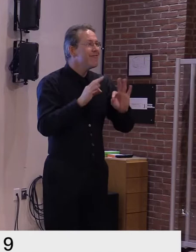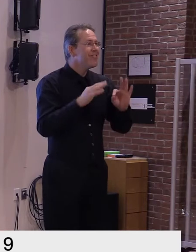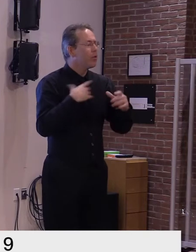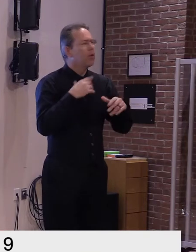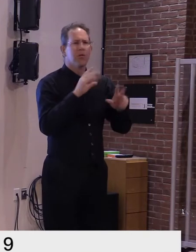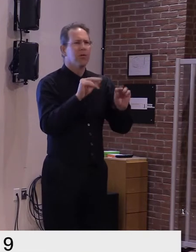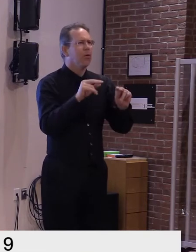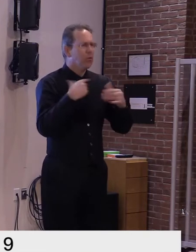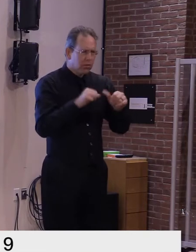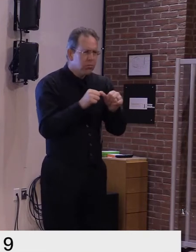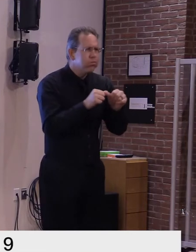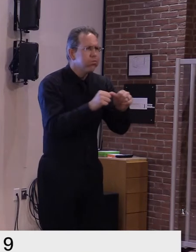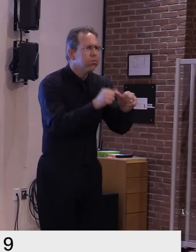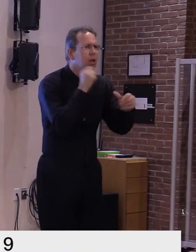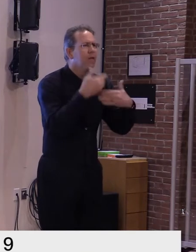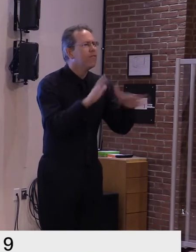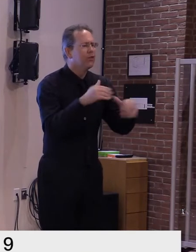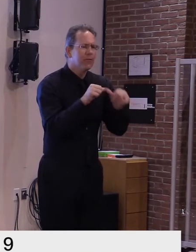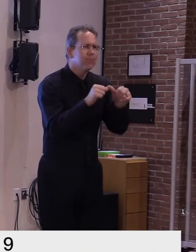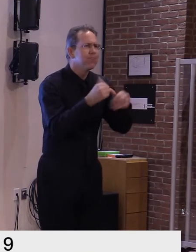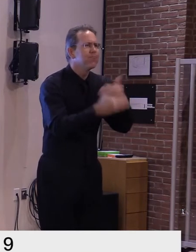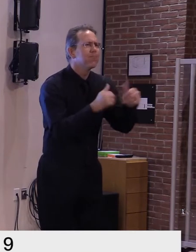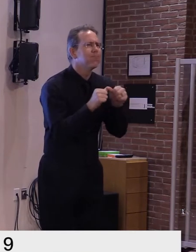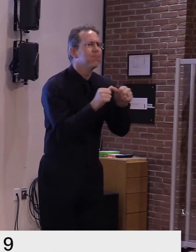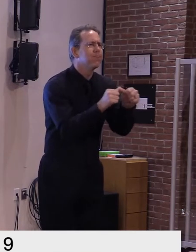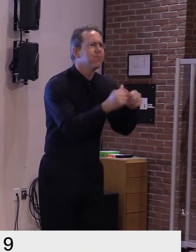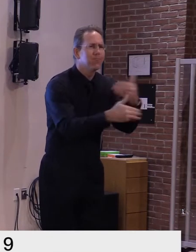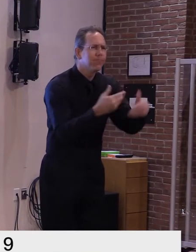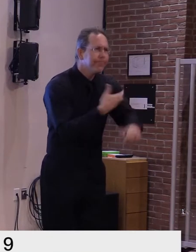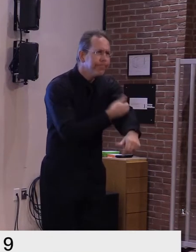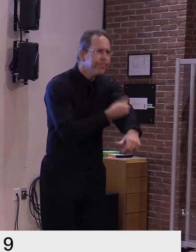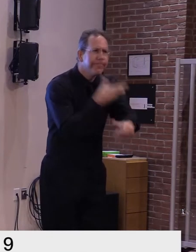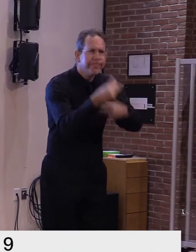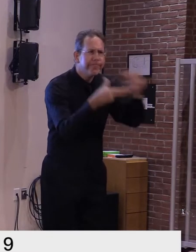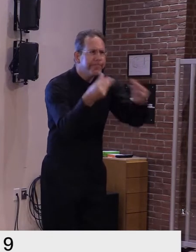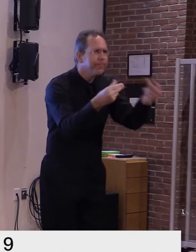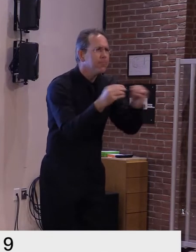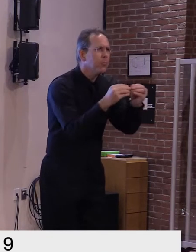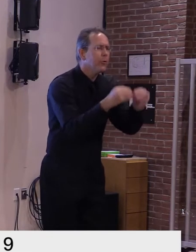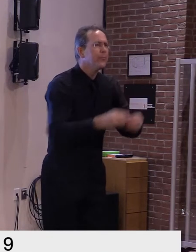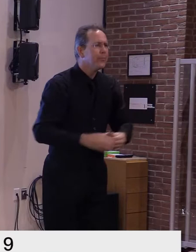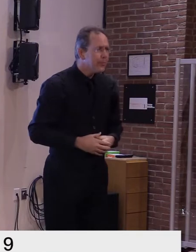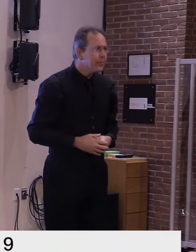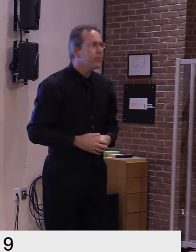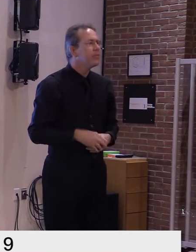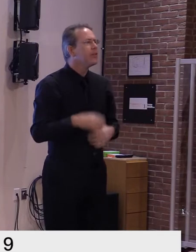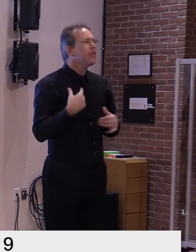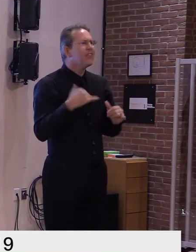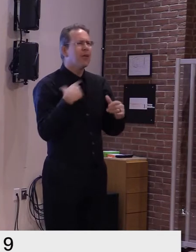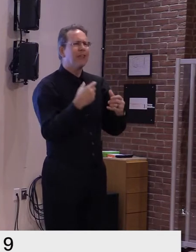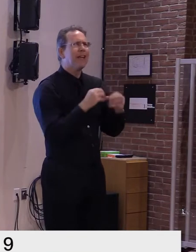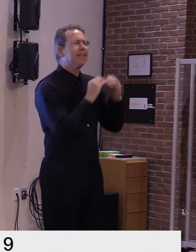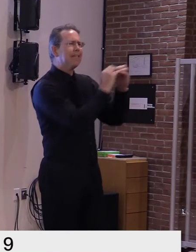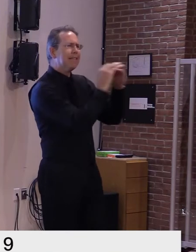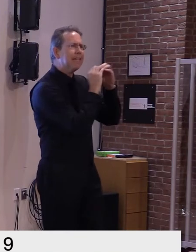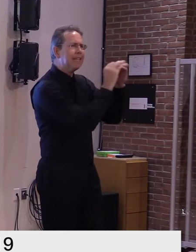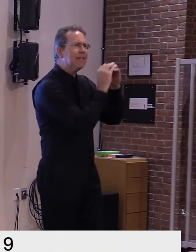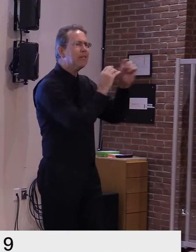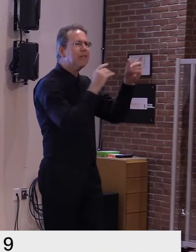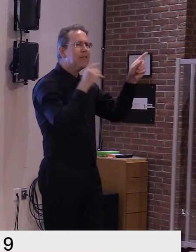as supplies remain uneven and often disappointing. We have included approximately